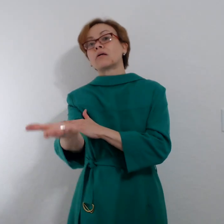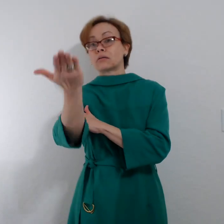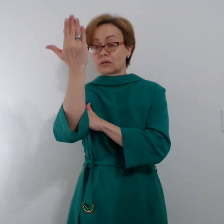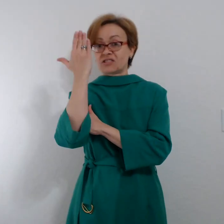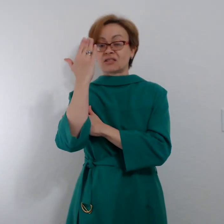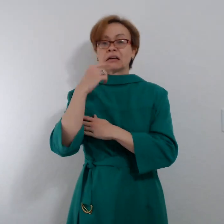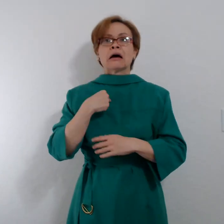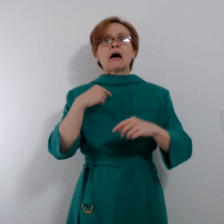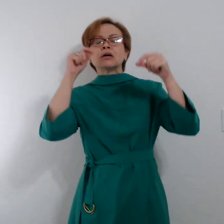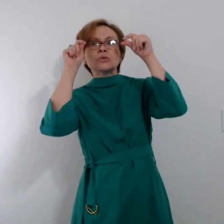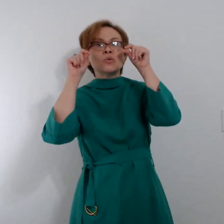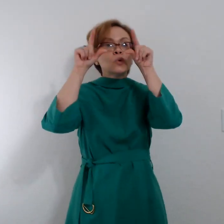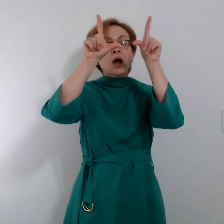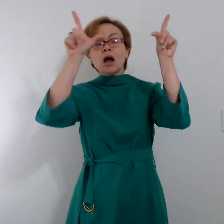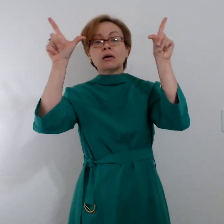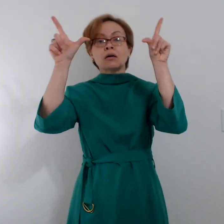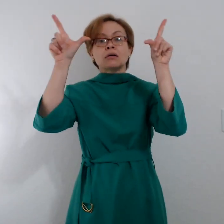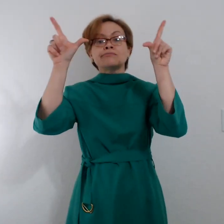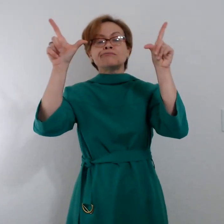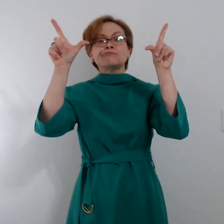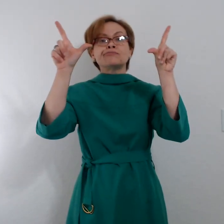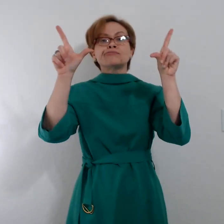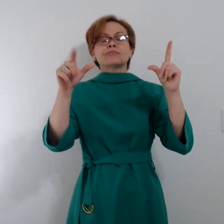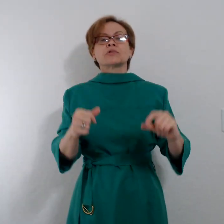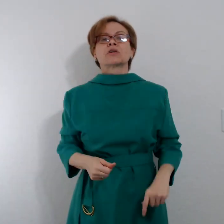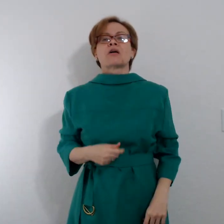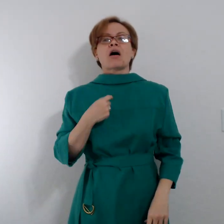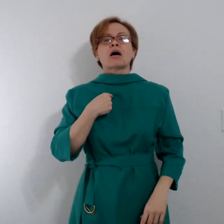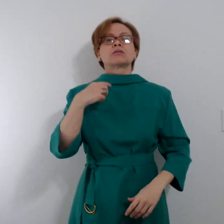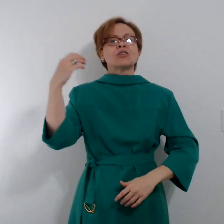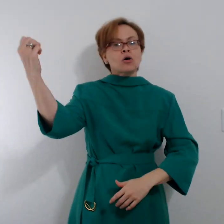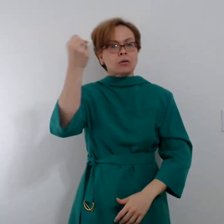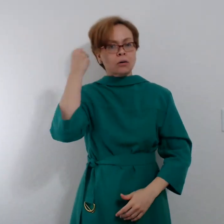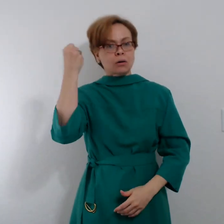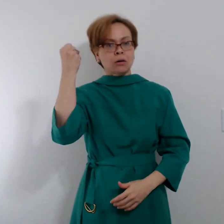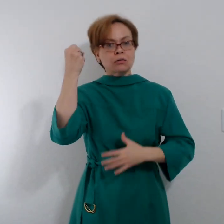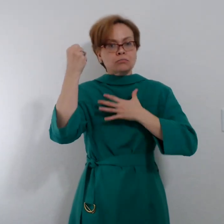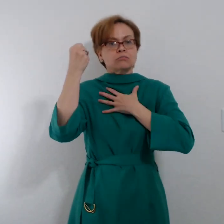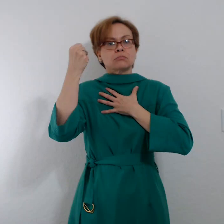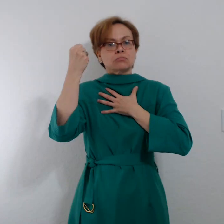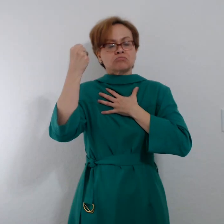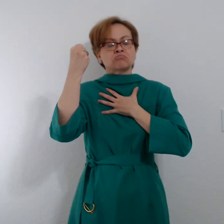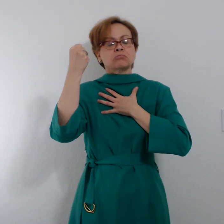would do is I would hold my breath for, out of